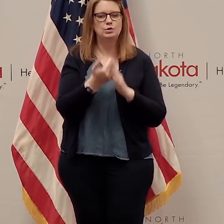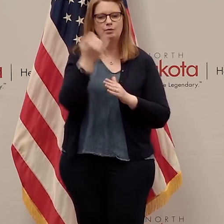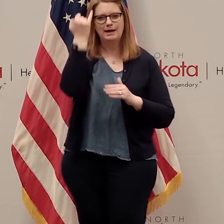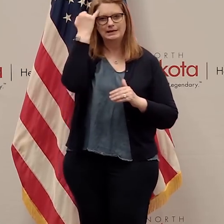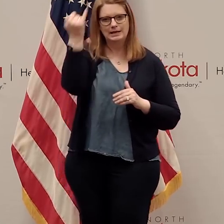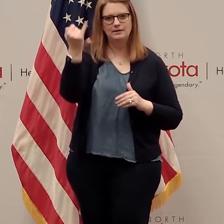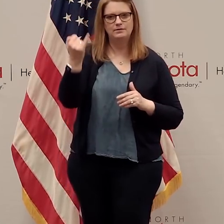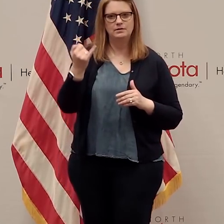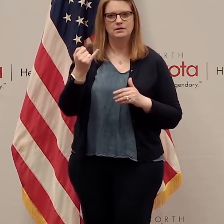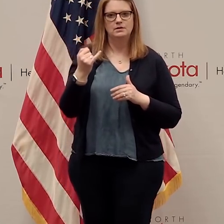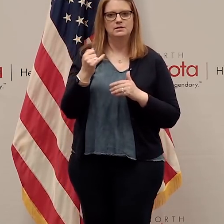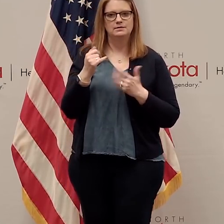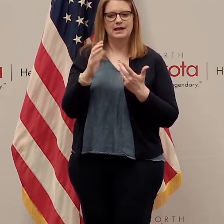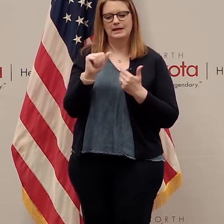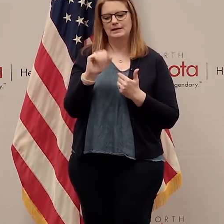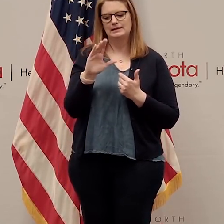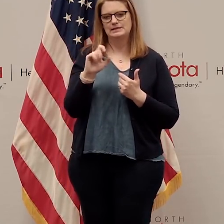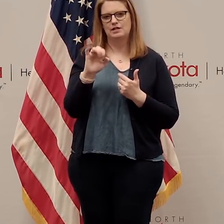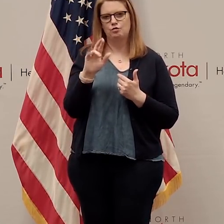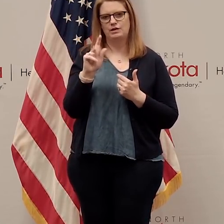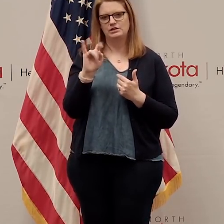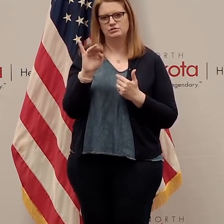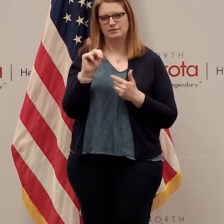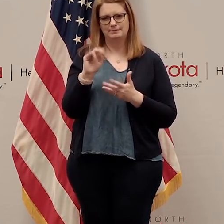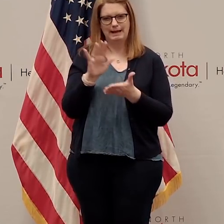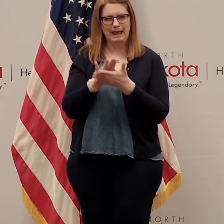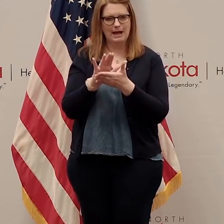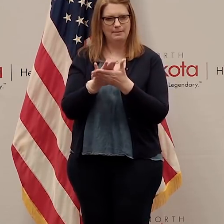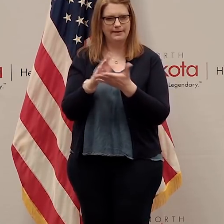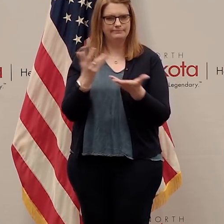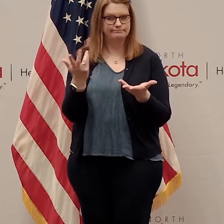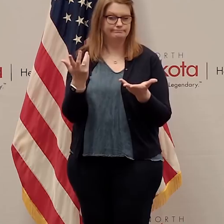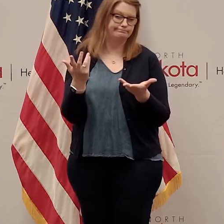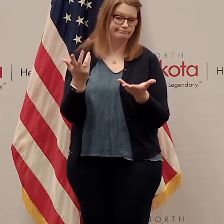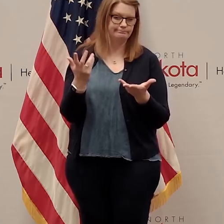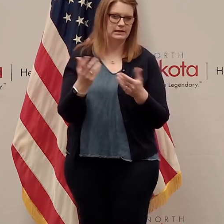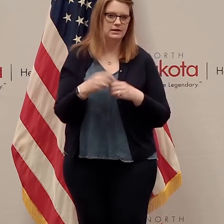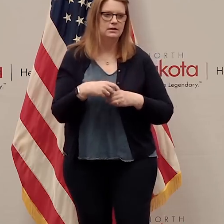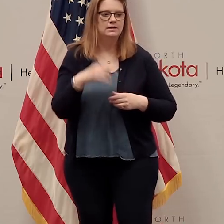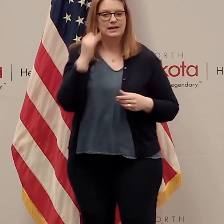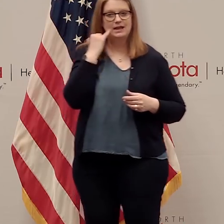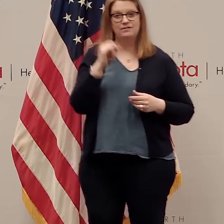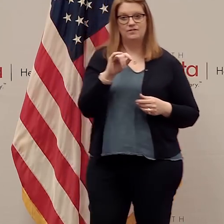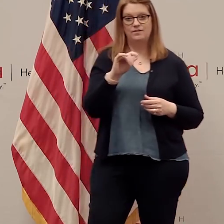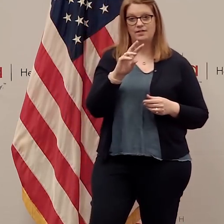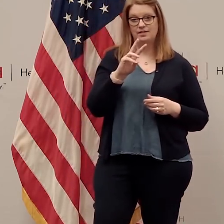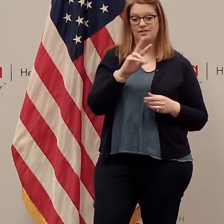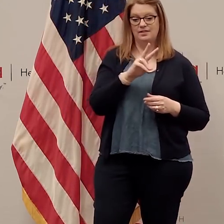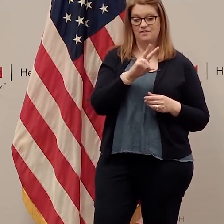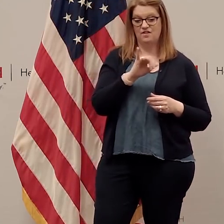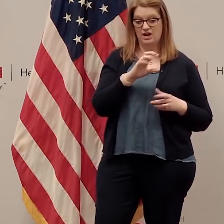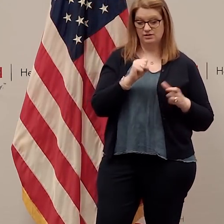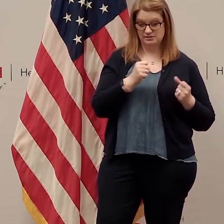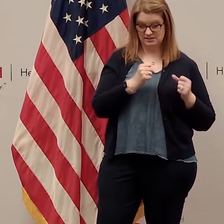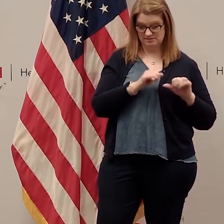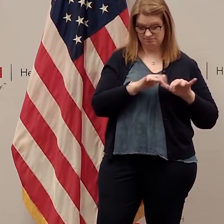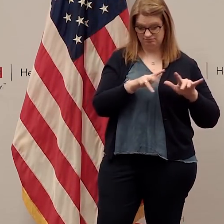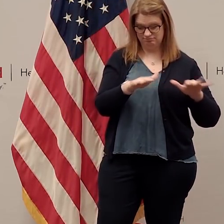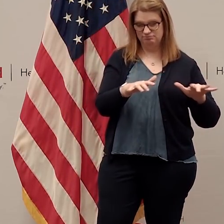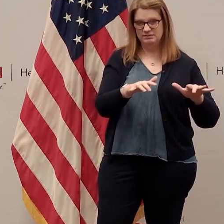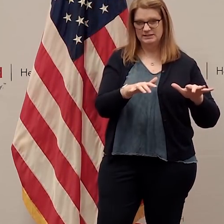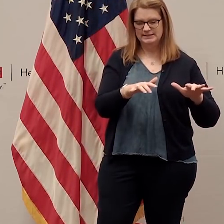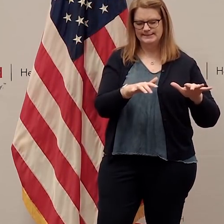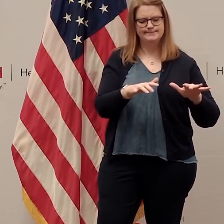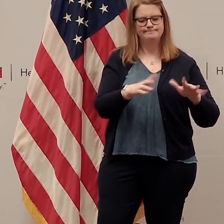called an acceleration academy, and maybe that's something, if the virus is too strong to do it in May, then maybe the